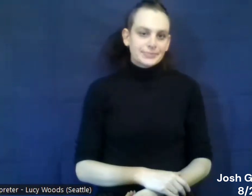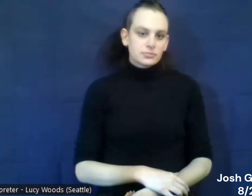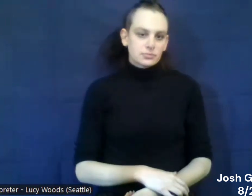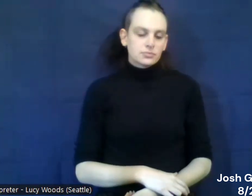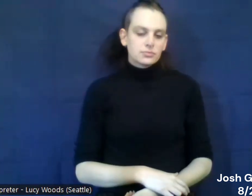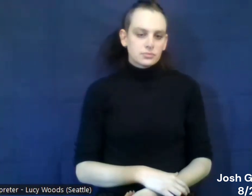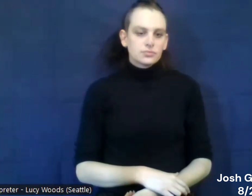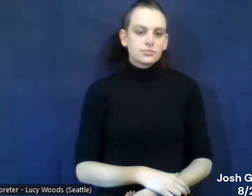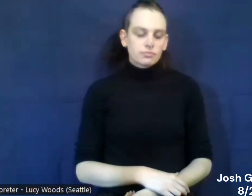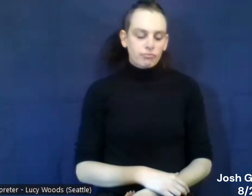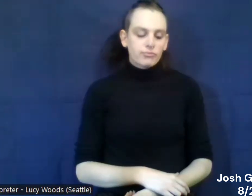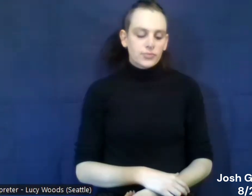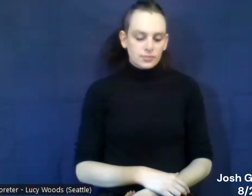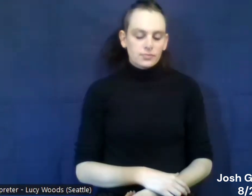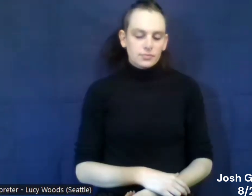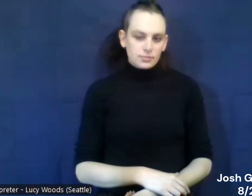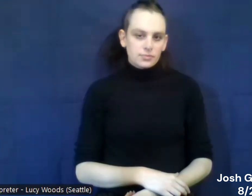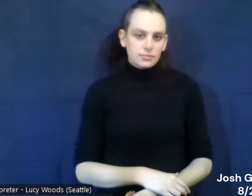So